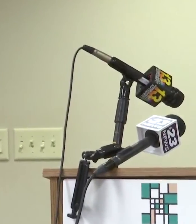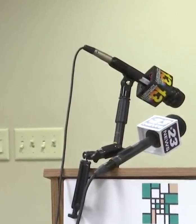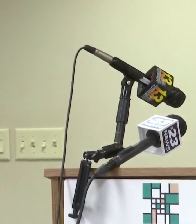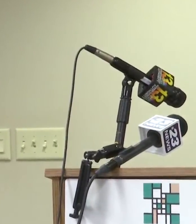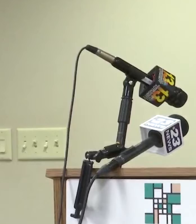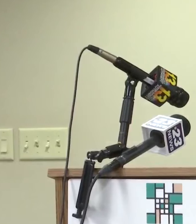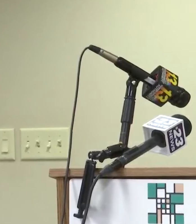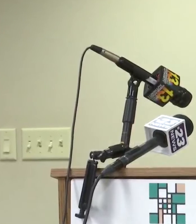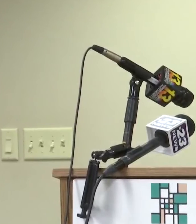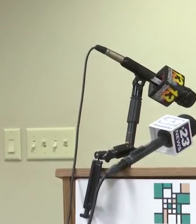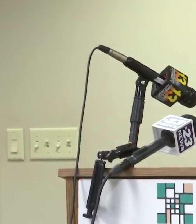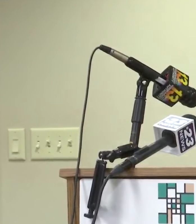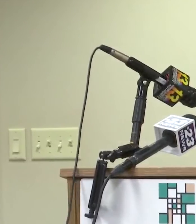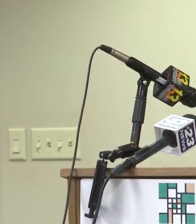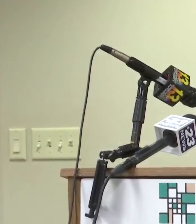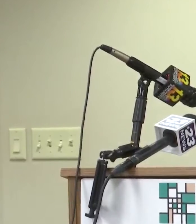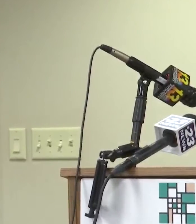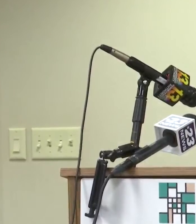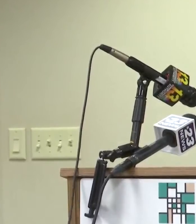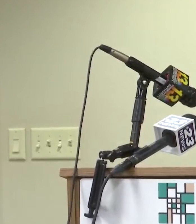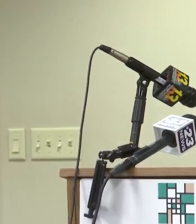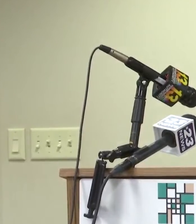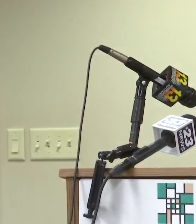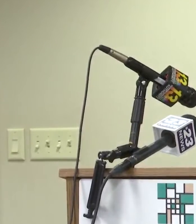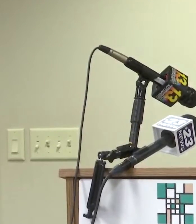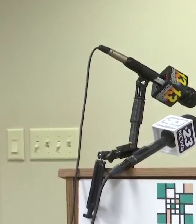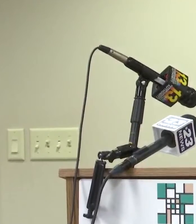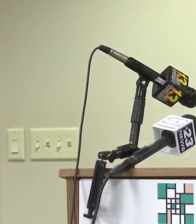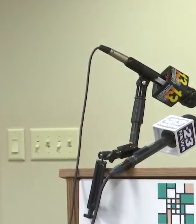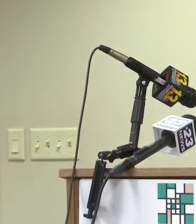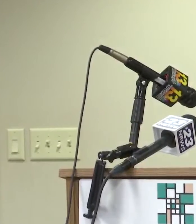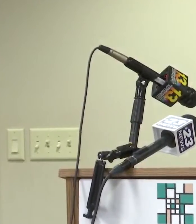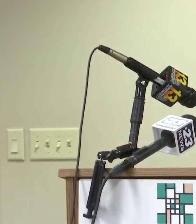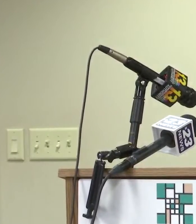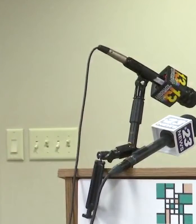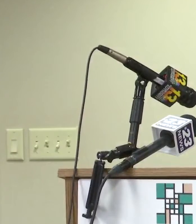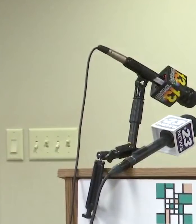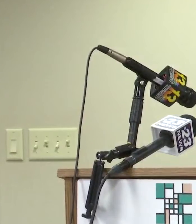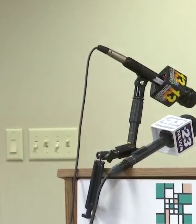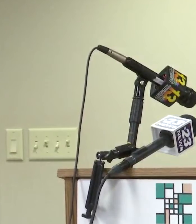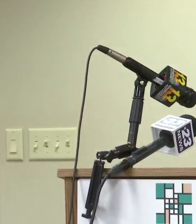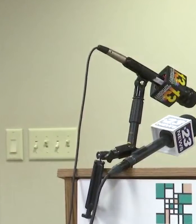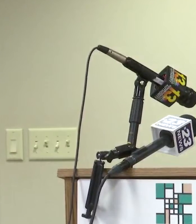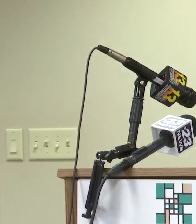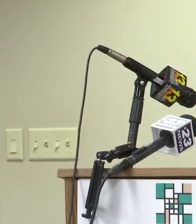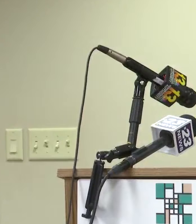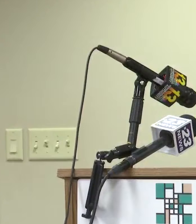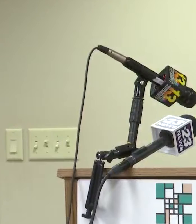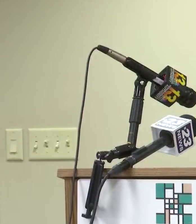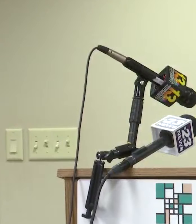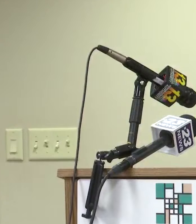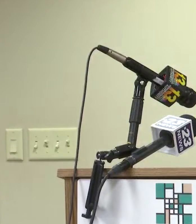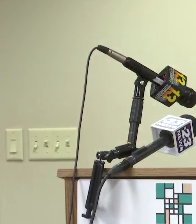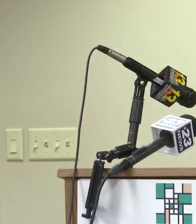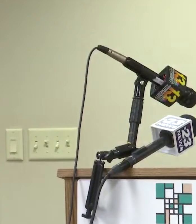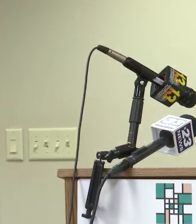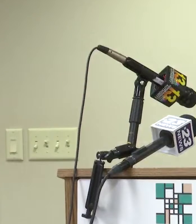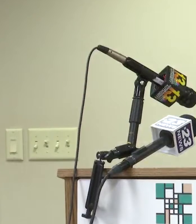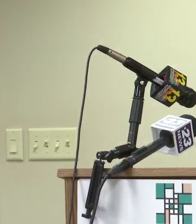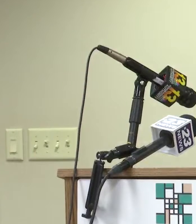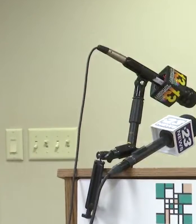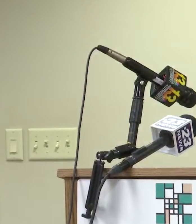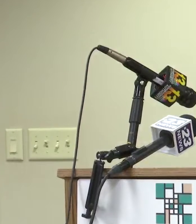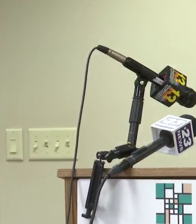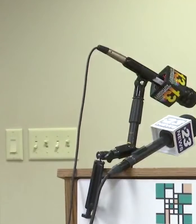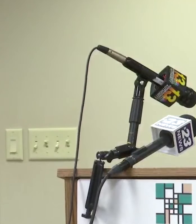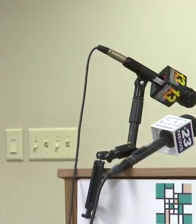today's afternoon media briefing. And while we're very hopeful and optimistic and spring is in the air, we have to remind